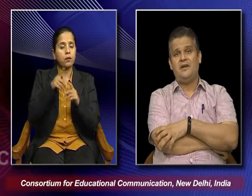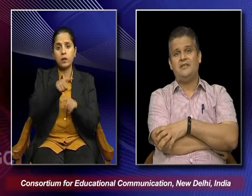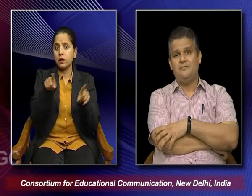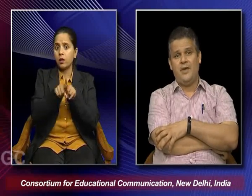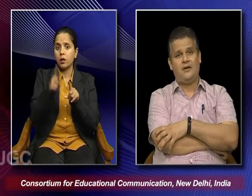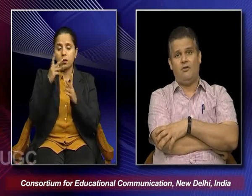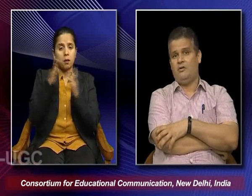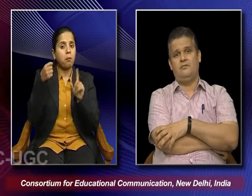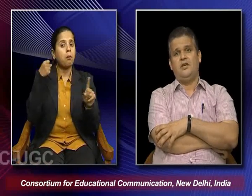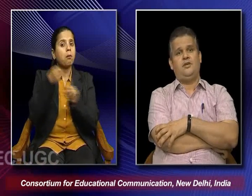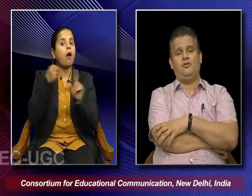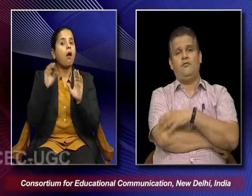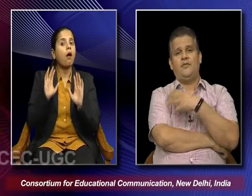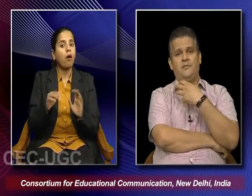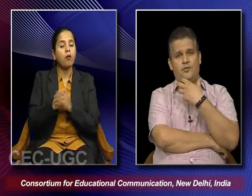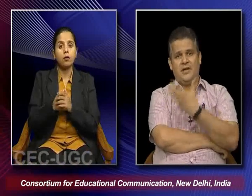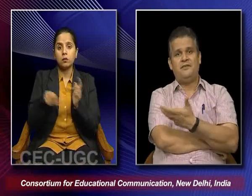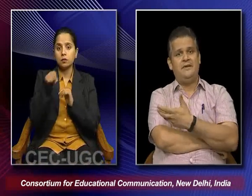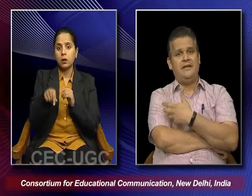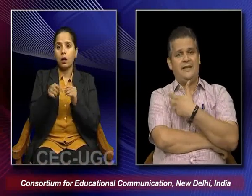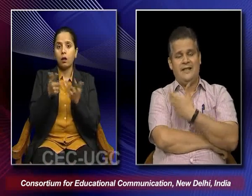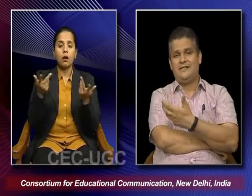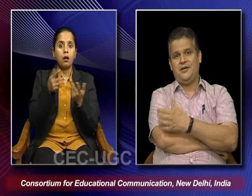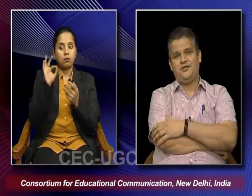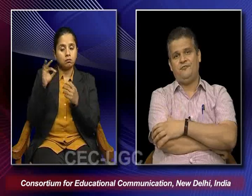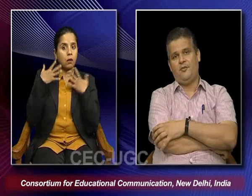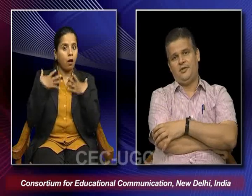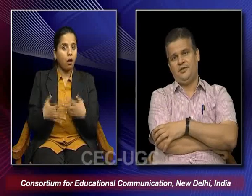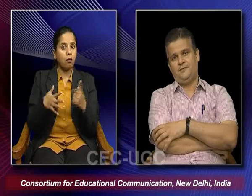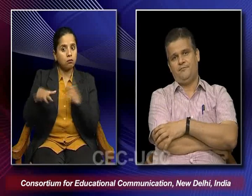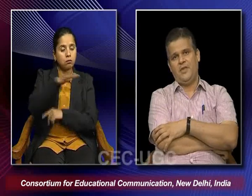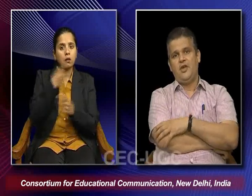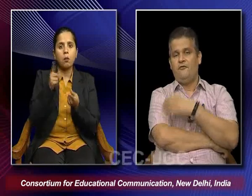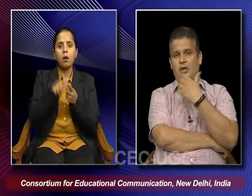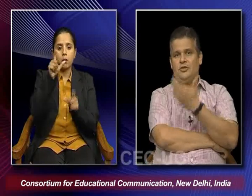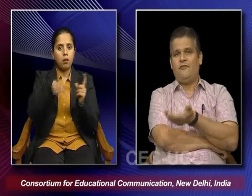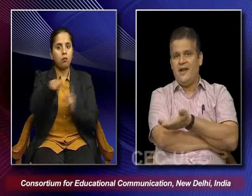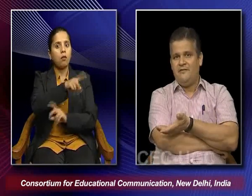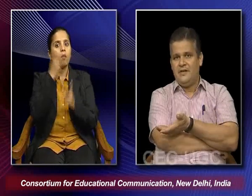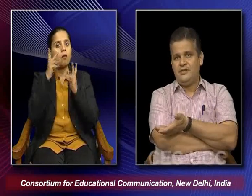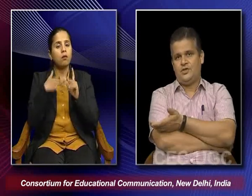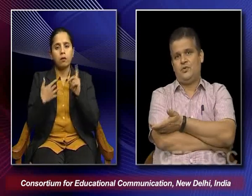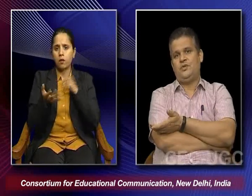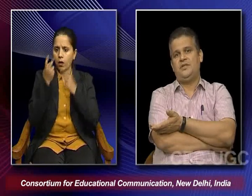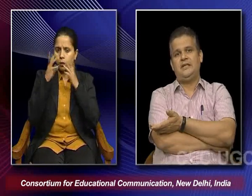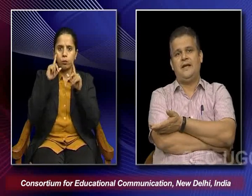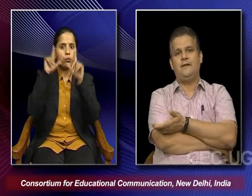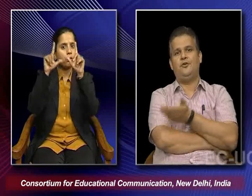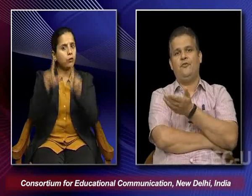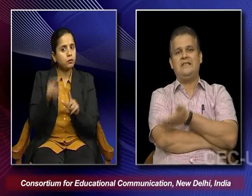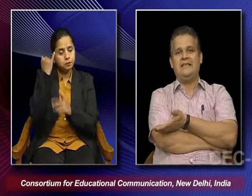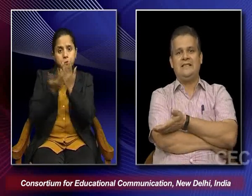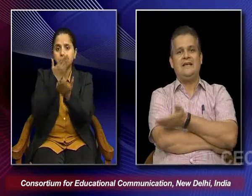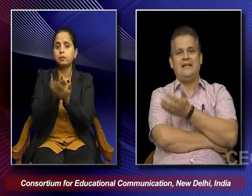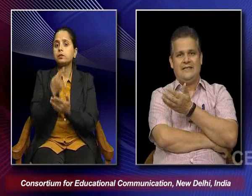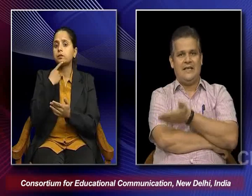tremendous impact on the productivity and health status of population. We also find evidence to suggest that